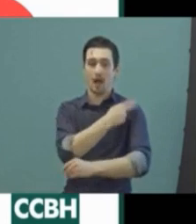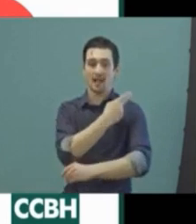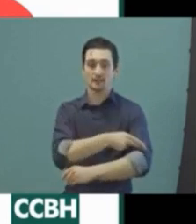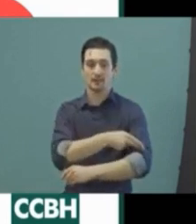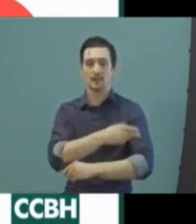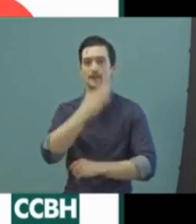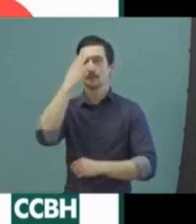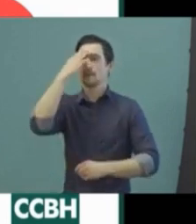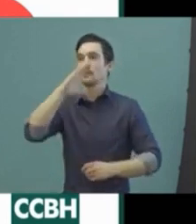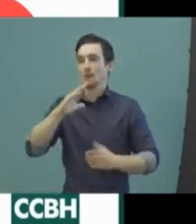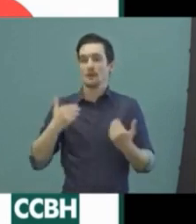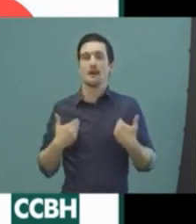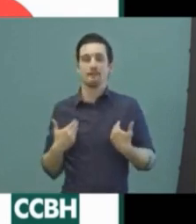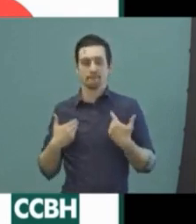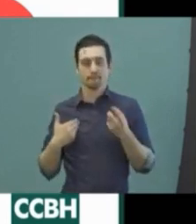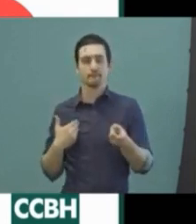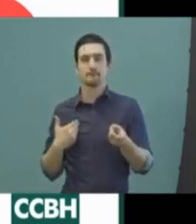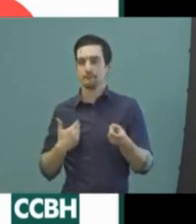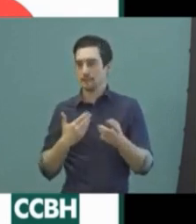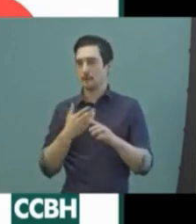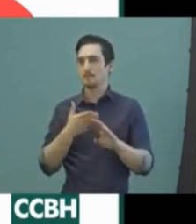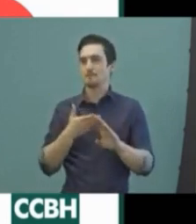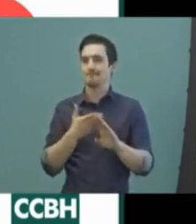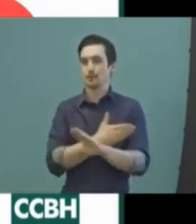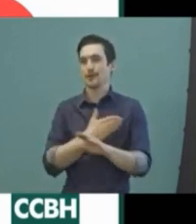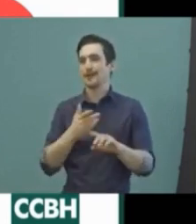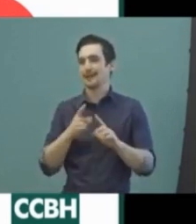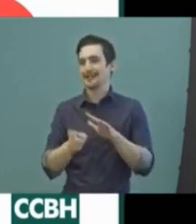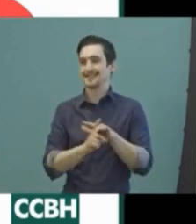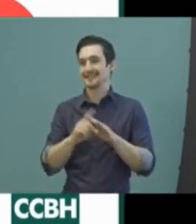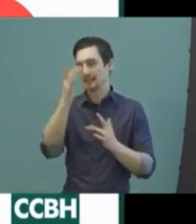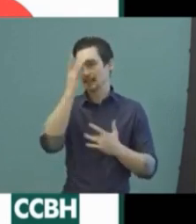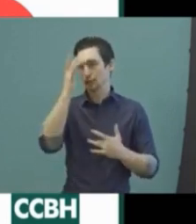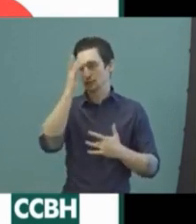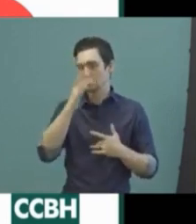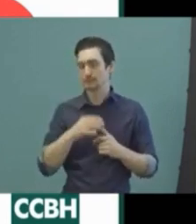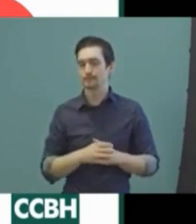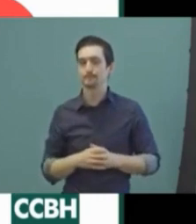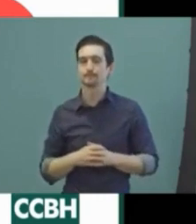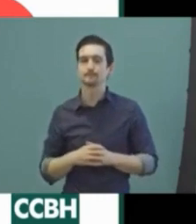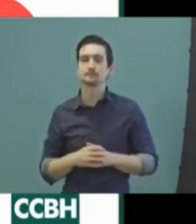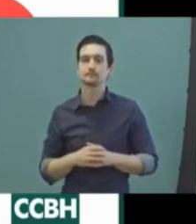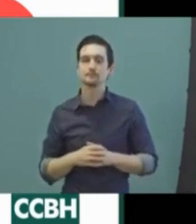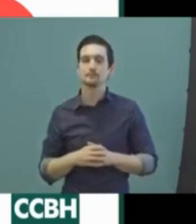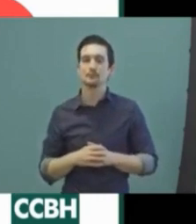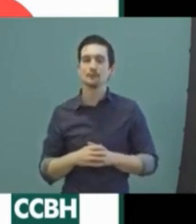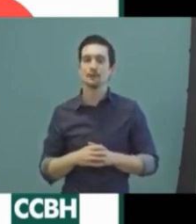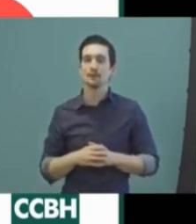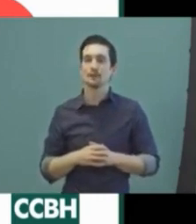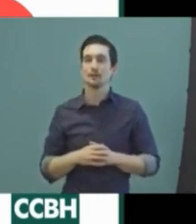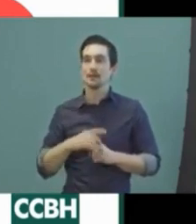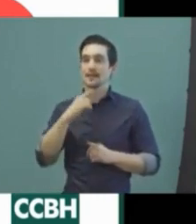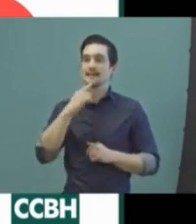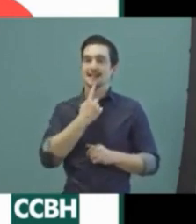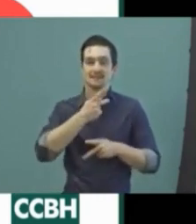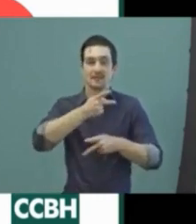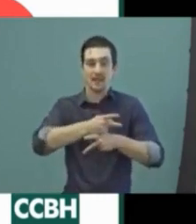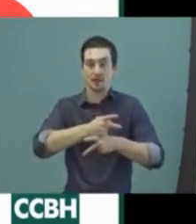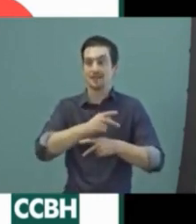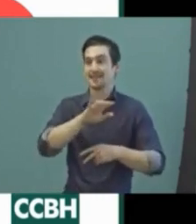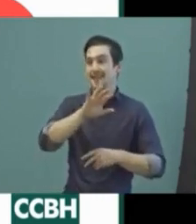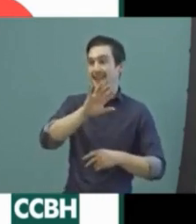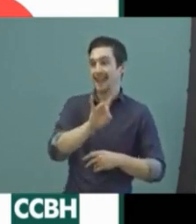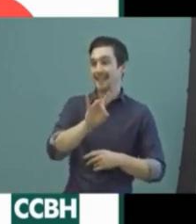known to have a pre-existing condition. Again, those kinds of conditions Terry talked about. And with intensive care, 86% of